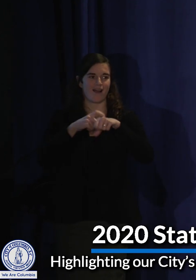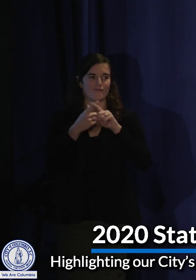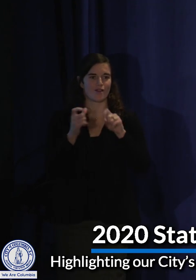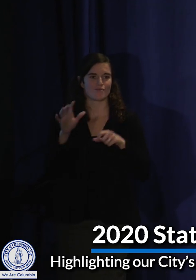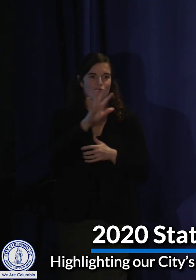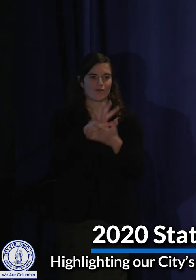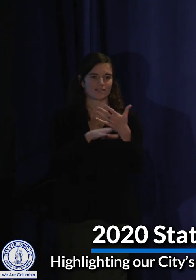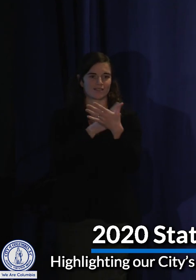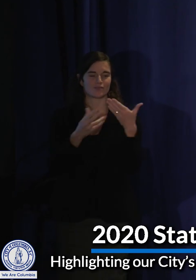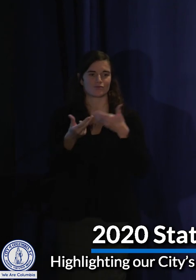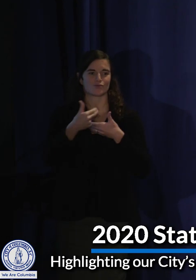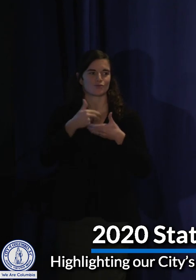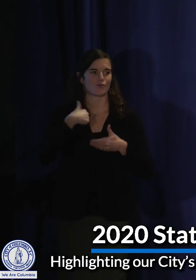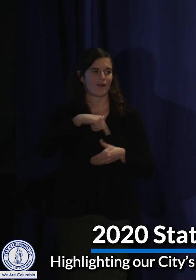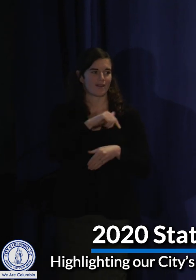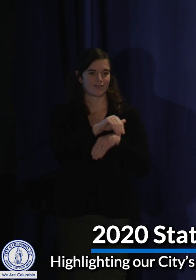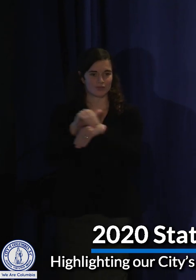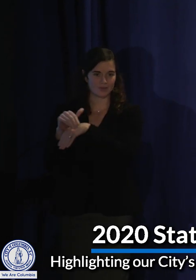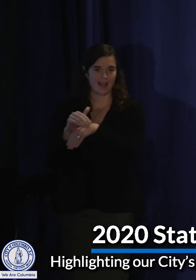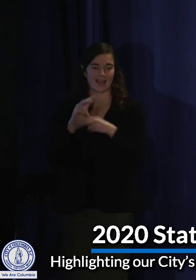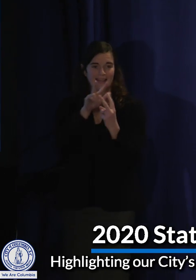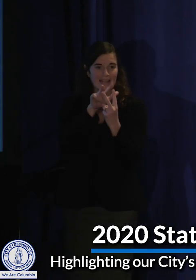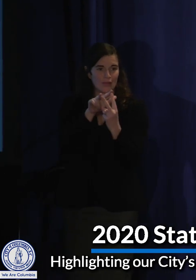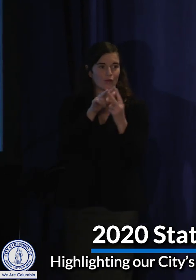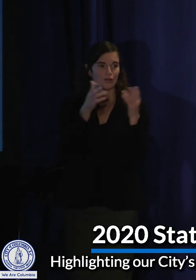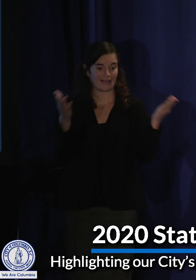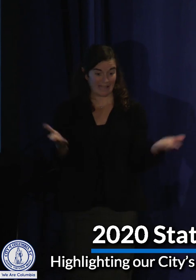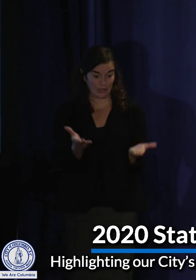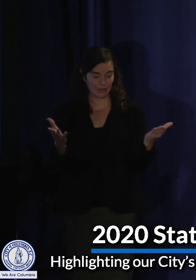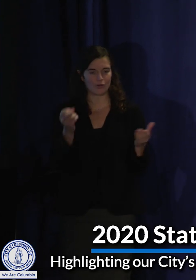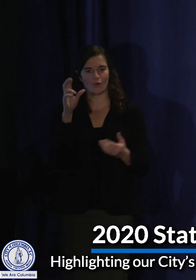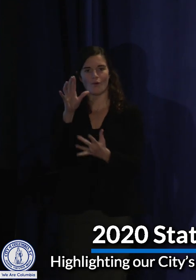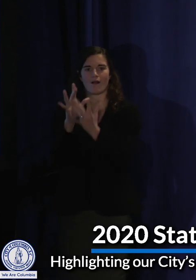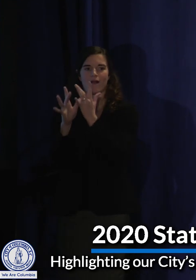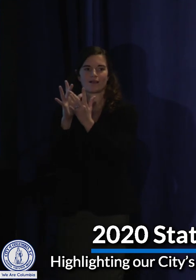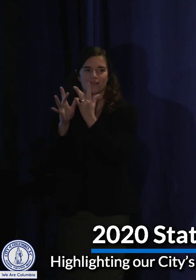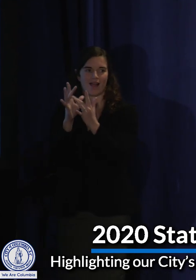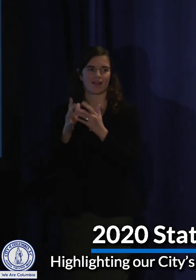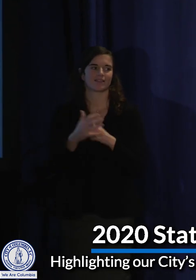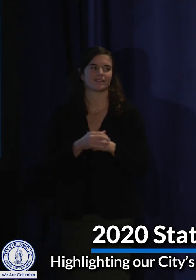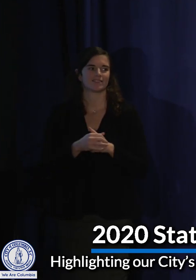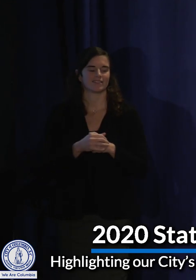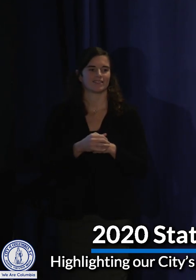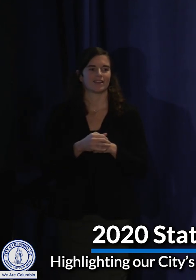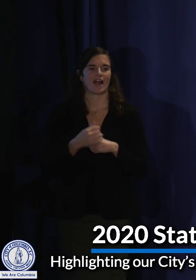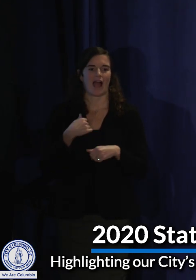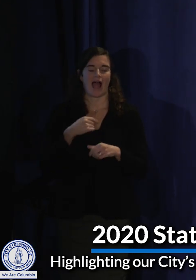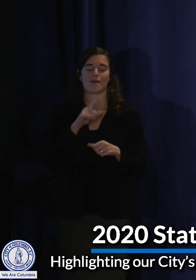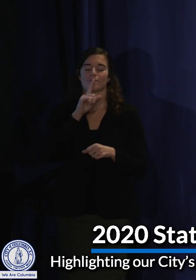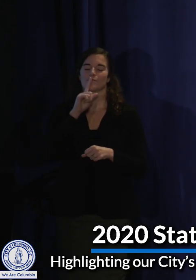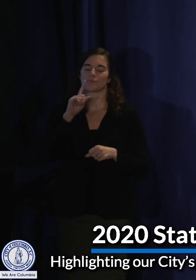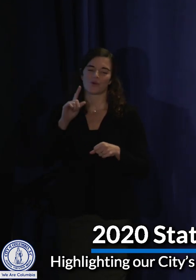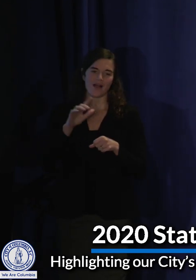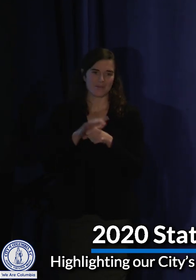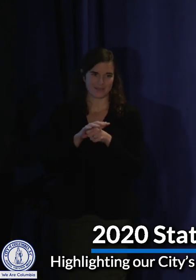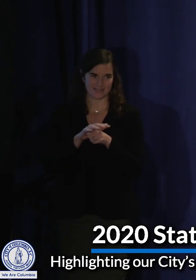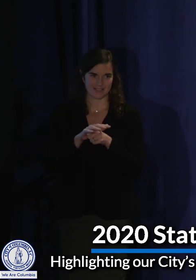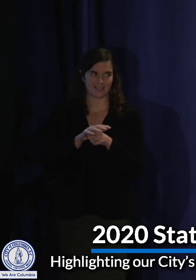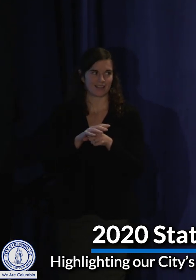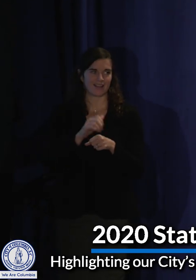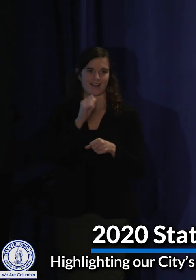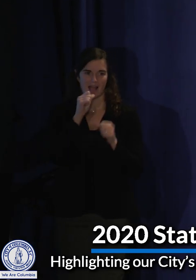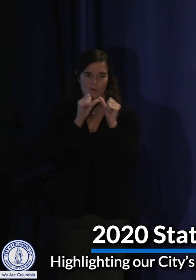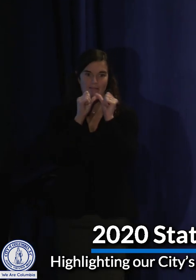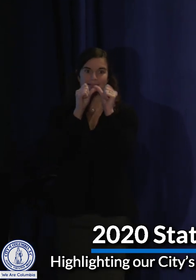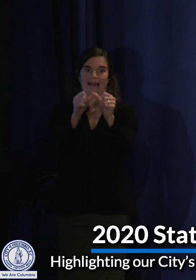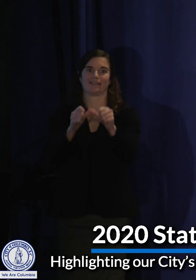to join us this evening, whether in person or online, for tonight's remarks. I promise that I won't keep you too